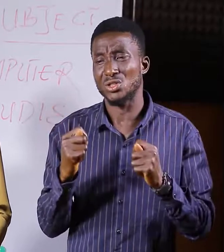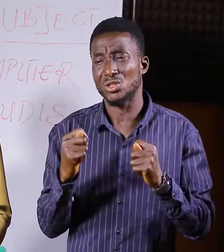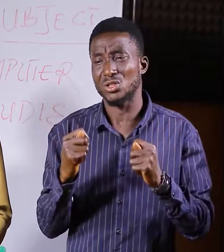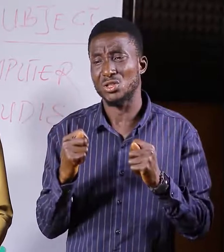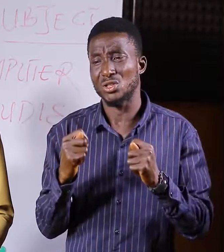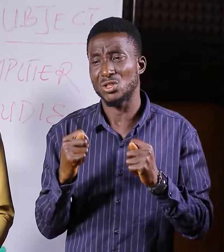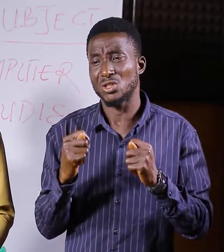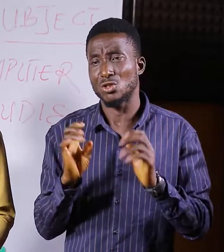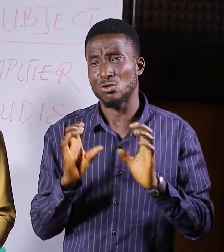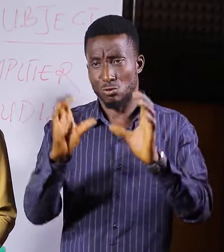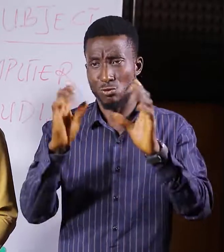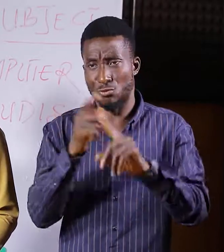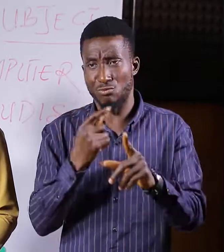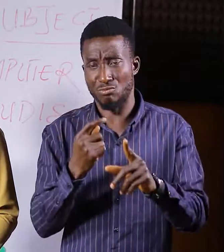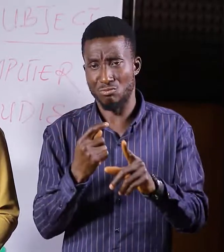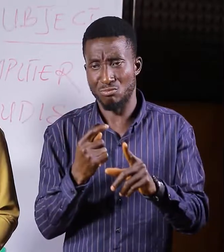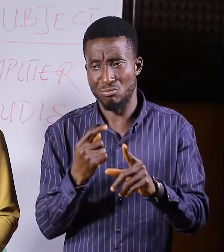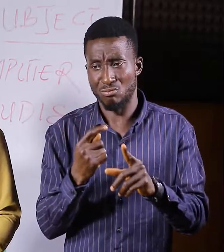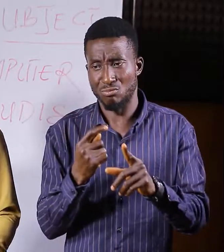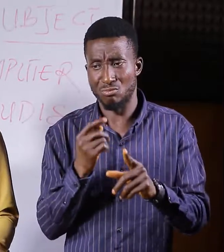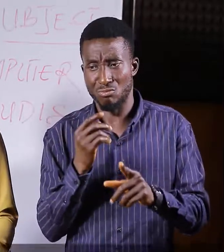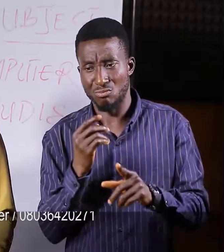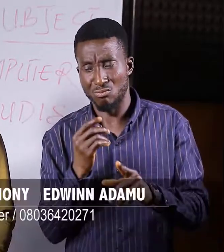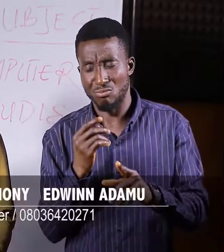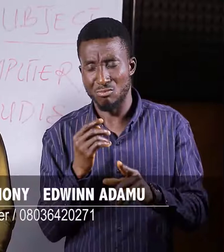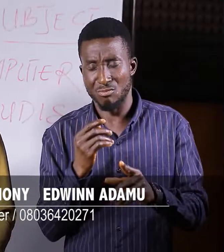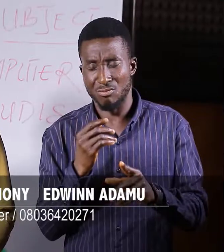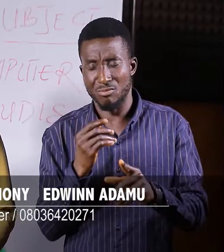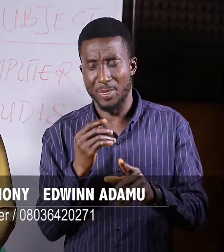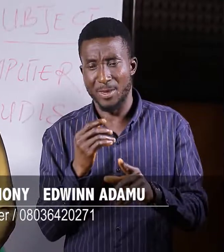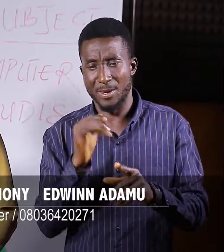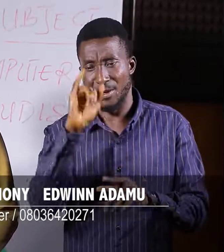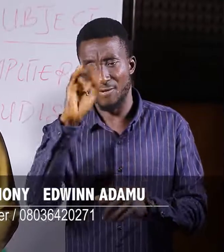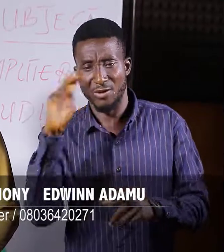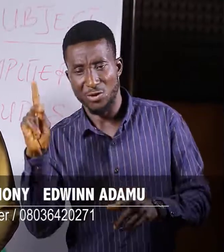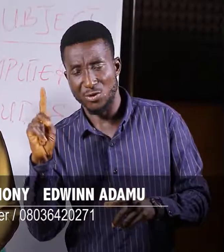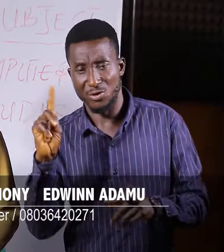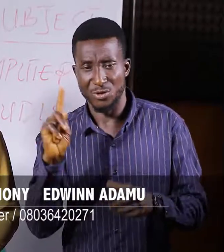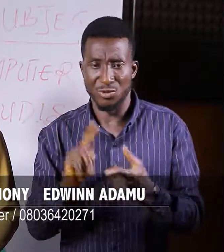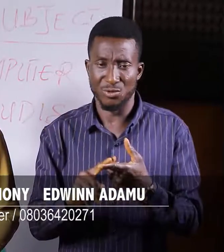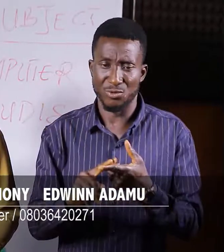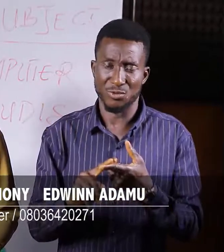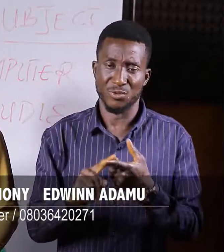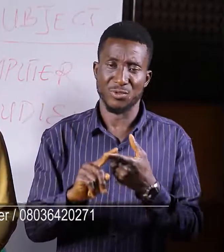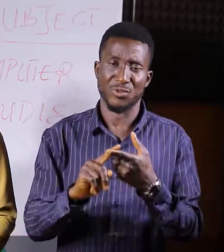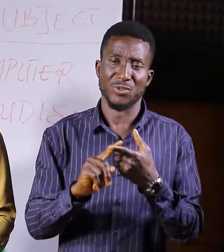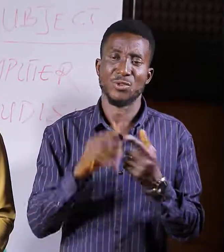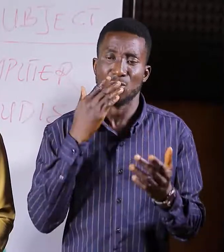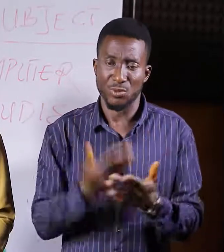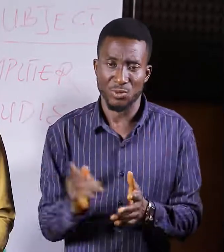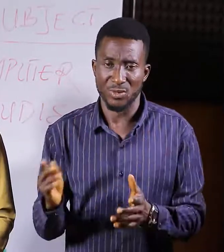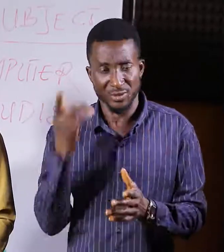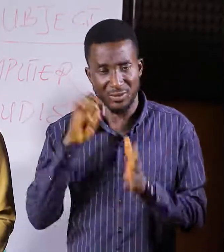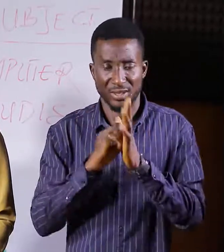to a superior product, making it better, and that's why we have better phones today. We started with very